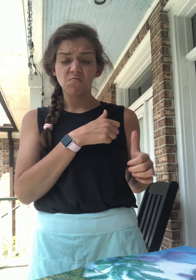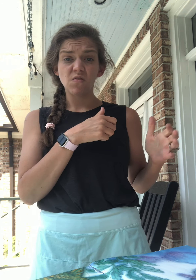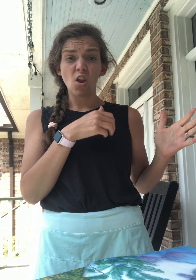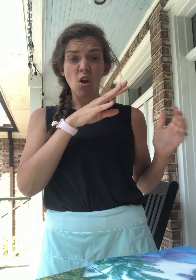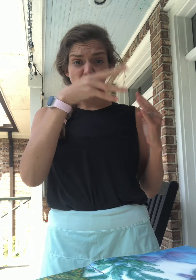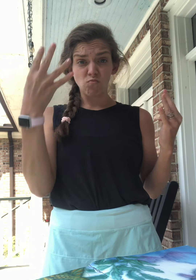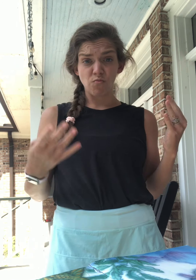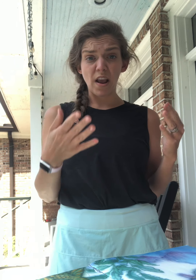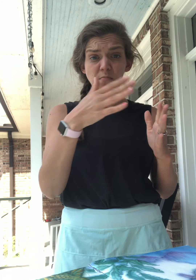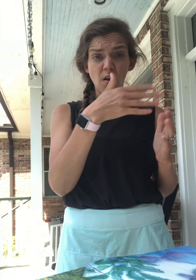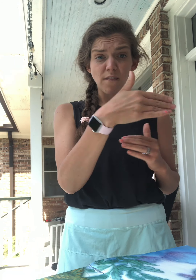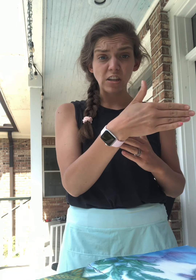away when he swam by.